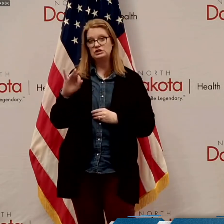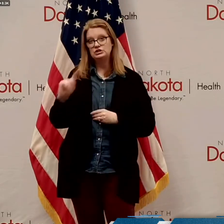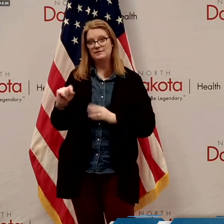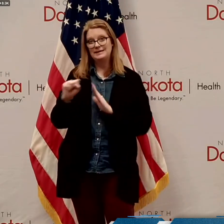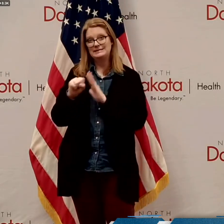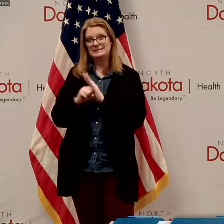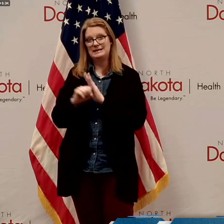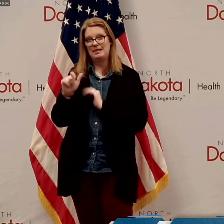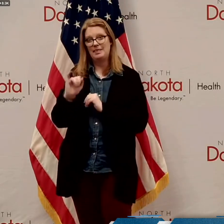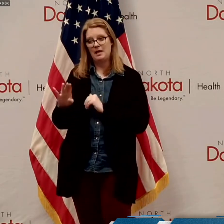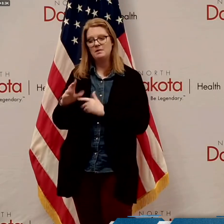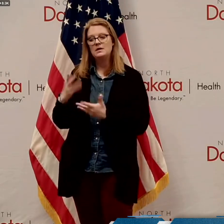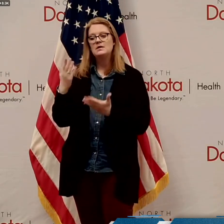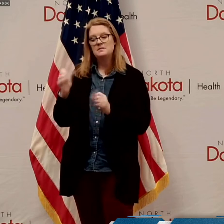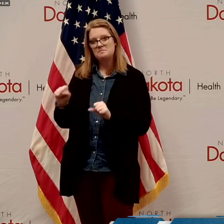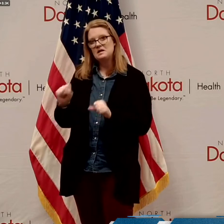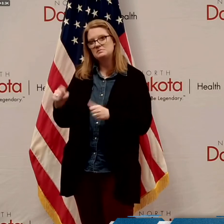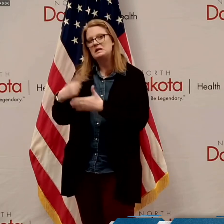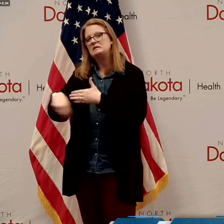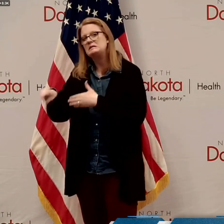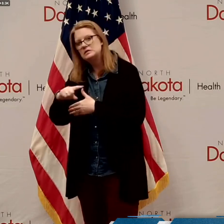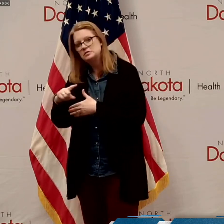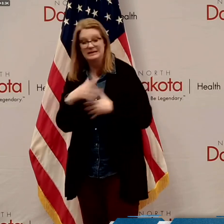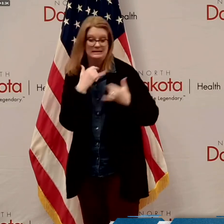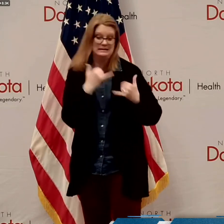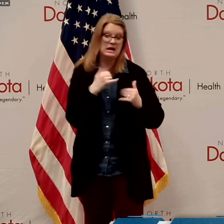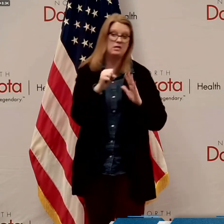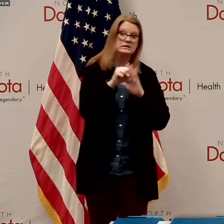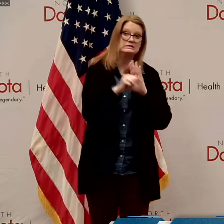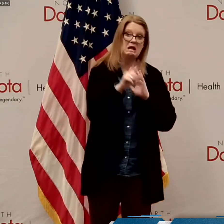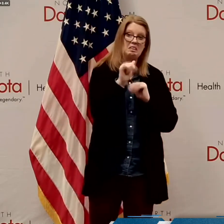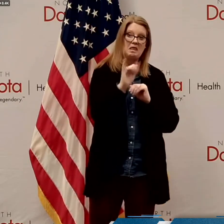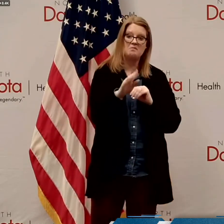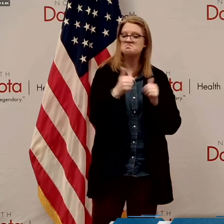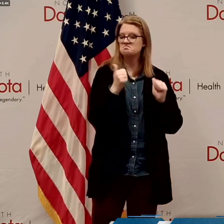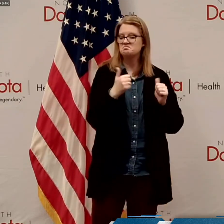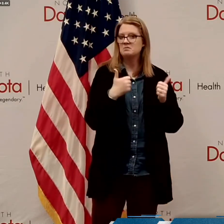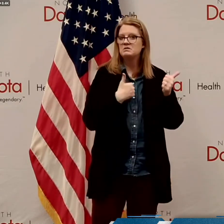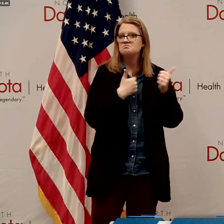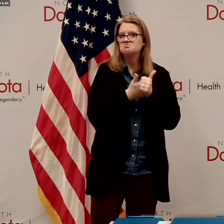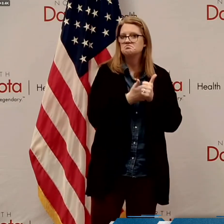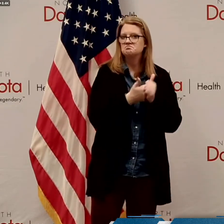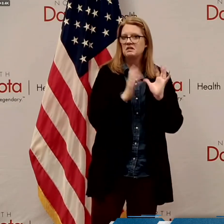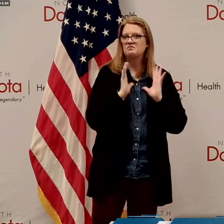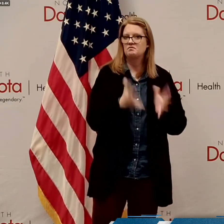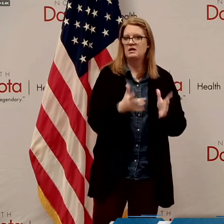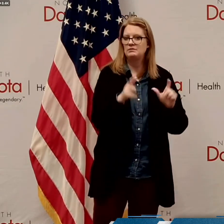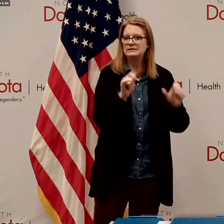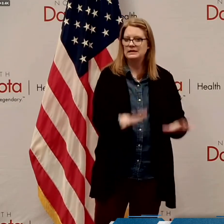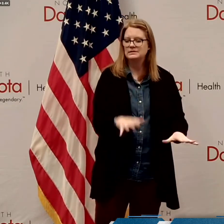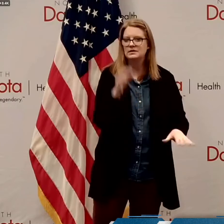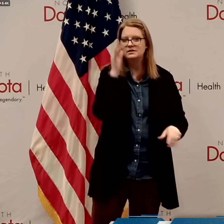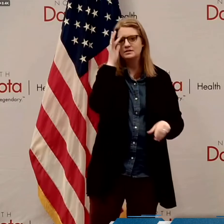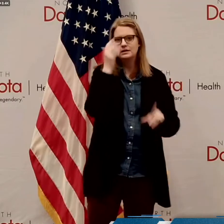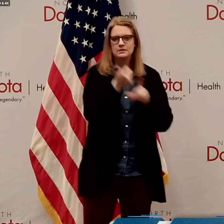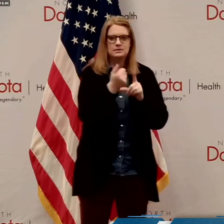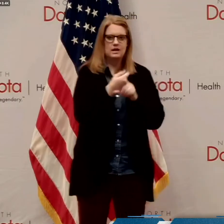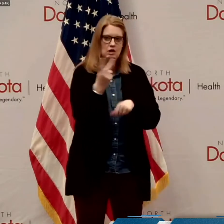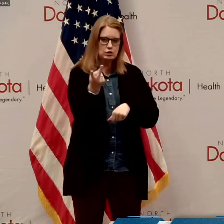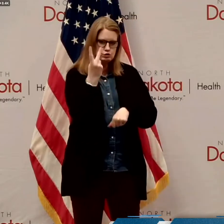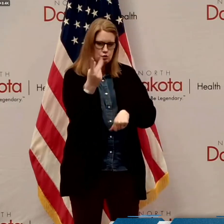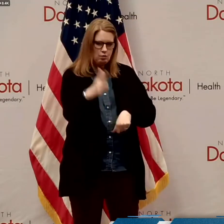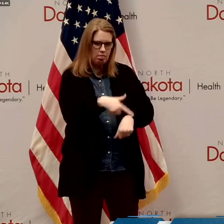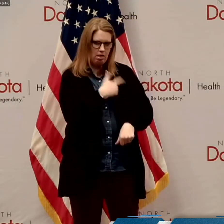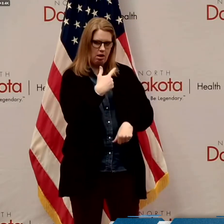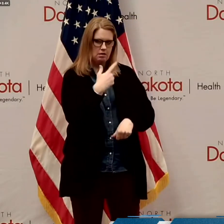as next week if necessary. Currently, our state lab is able to keep up with the testing, and they're operating now on 2 long shifts that run